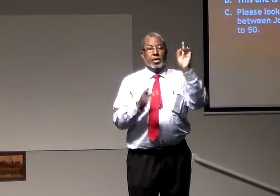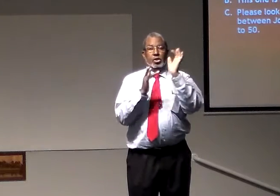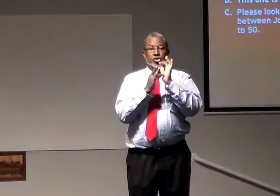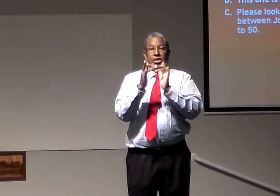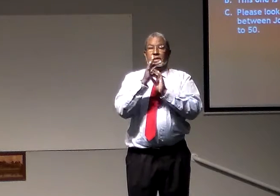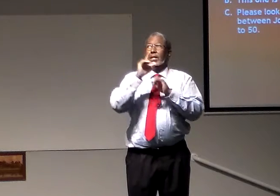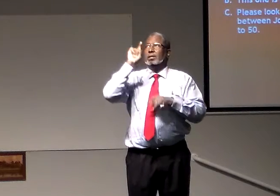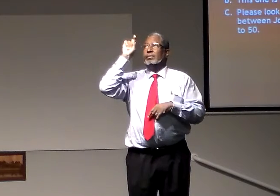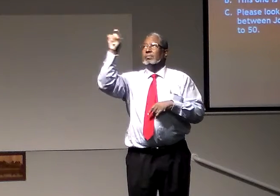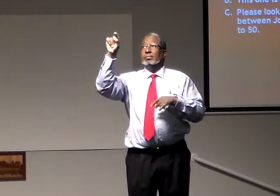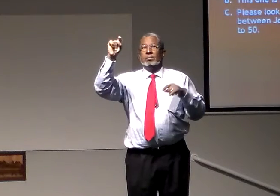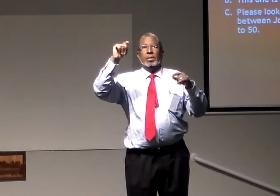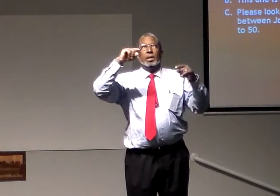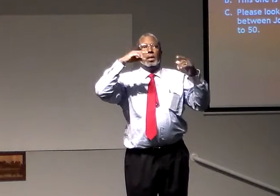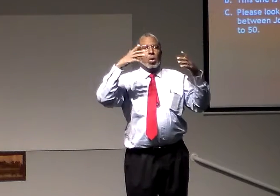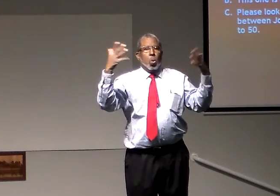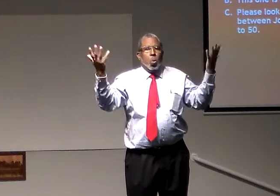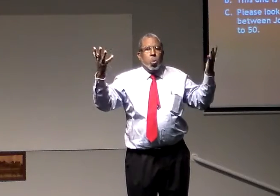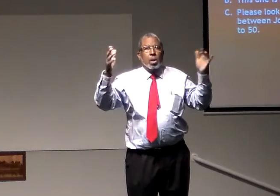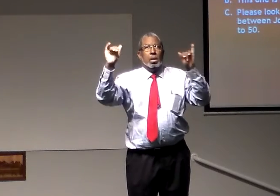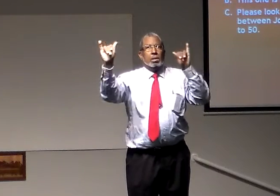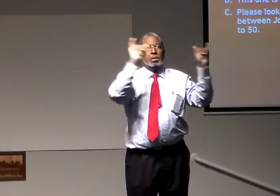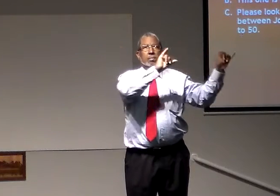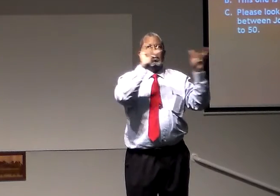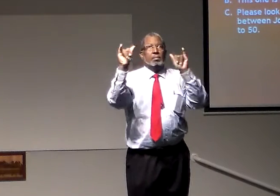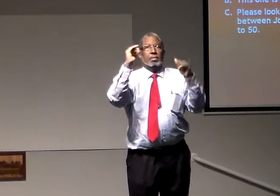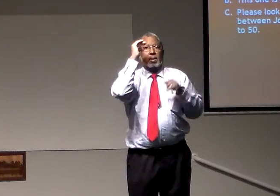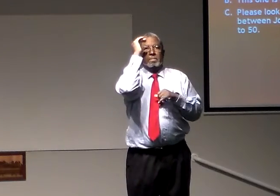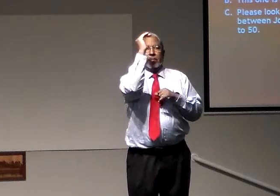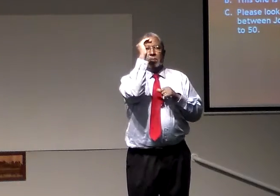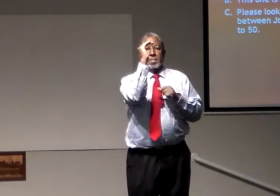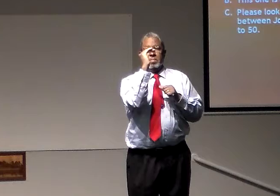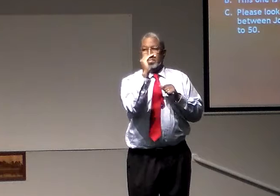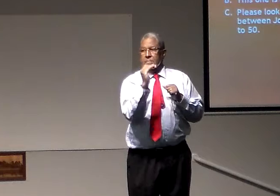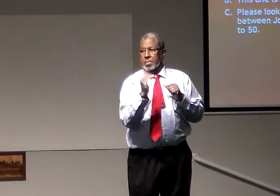You'll see Joseph and Jesus. What is the similar name of that?